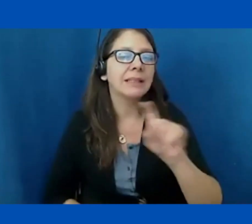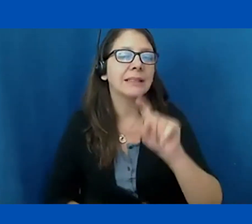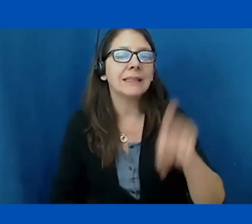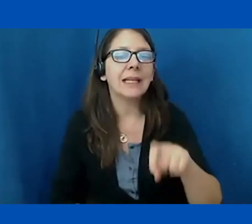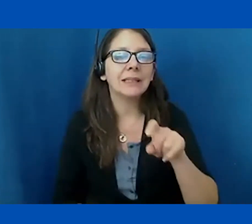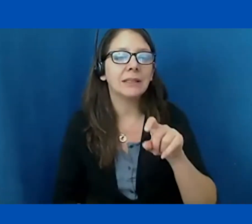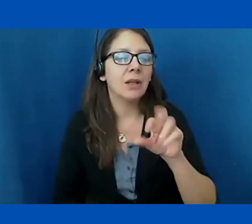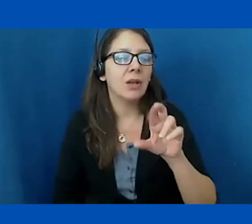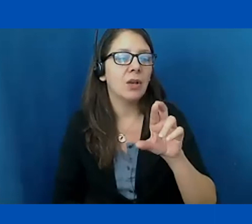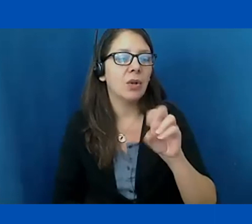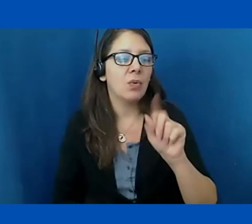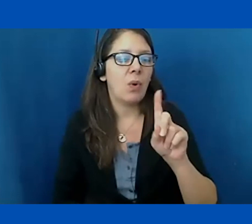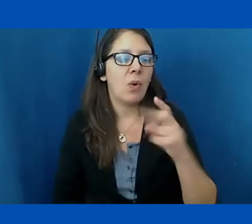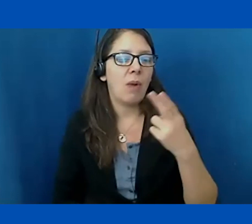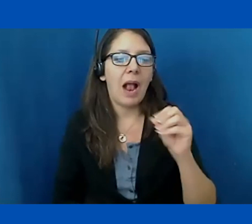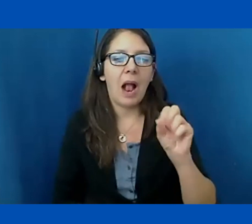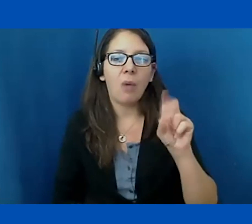that place is fire, by the way. It's so good.